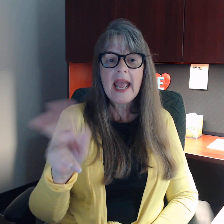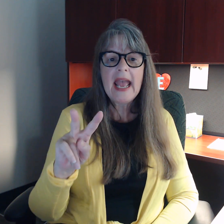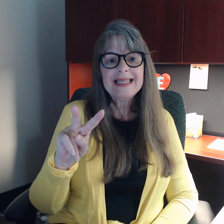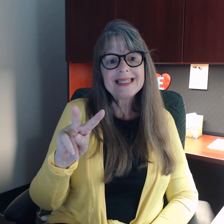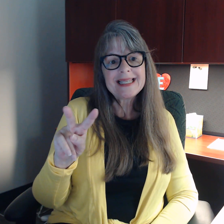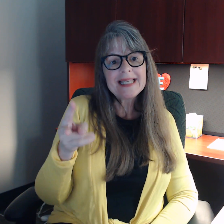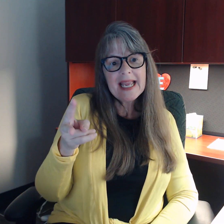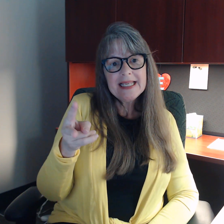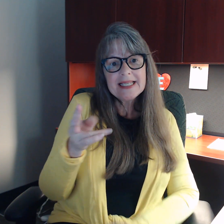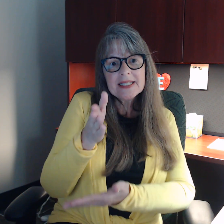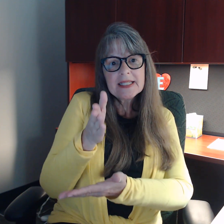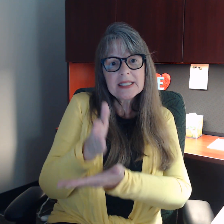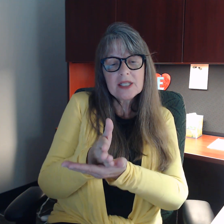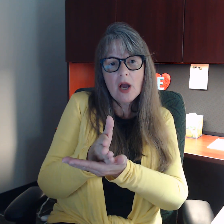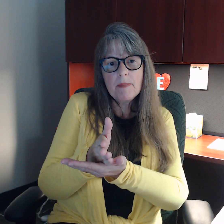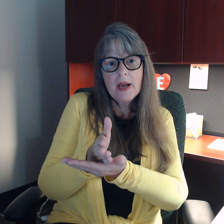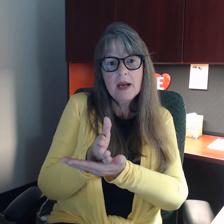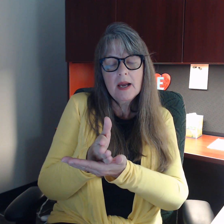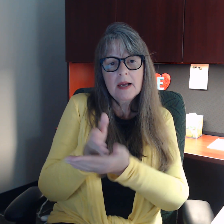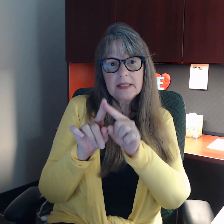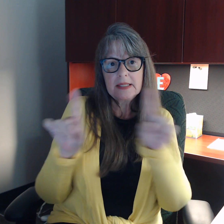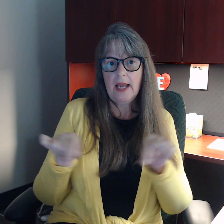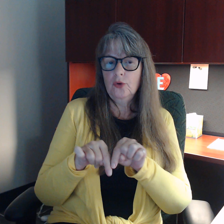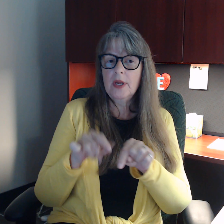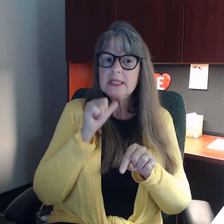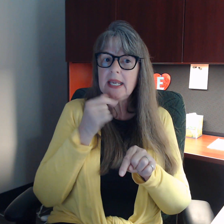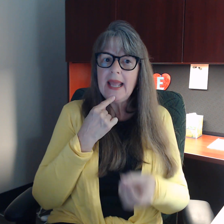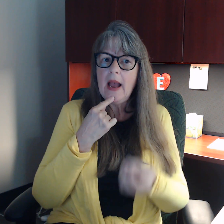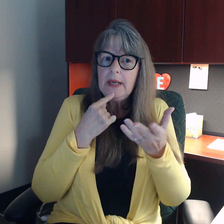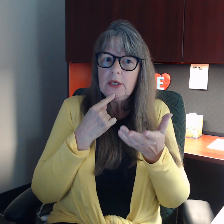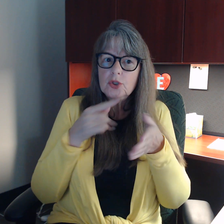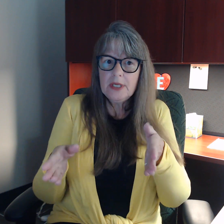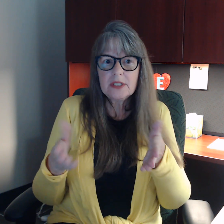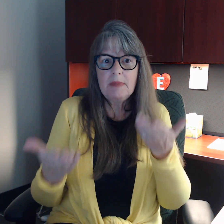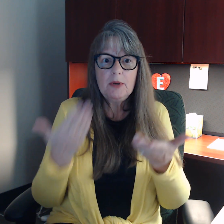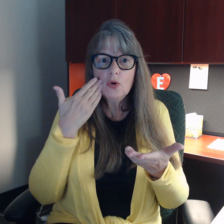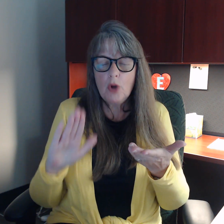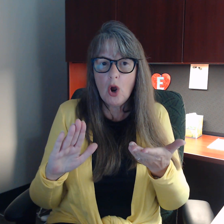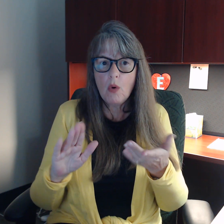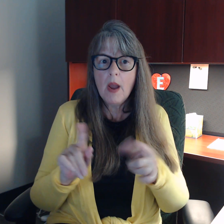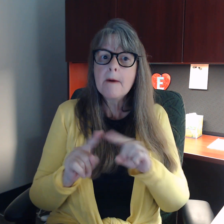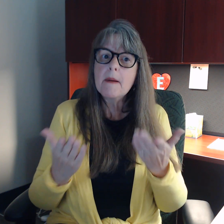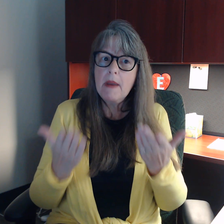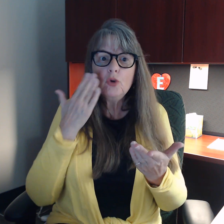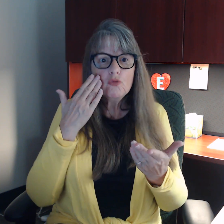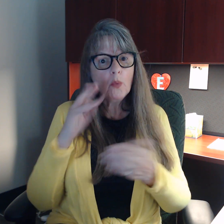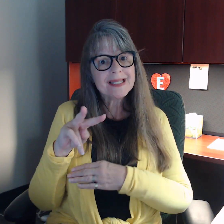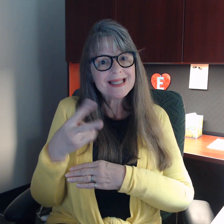and the second stop sign, you're not saying how many streets because maybe you don't know, but maybe it's the